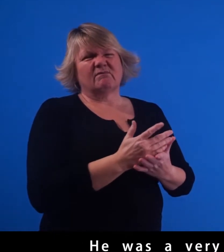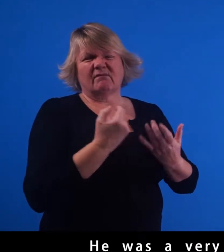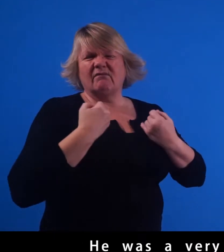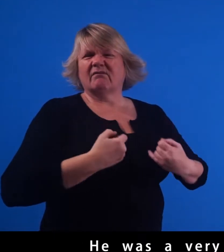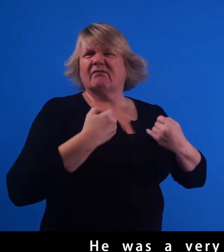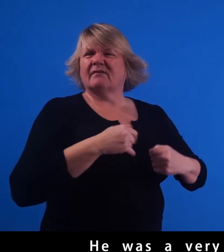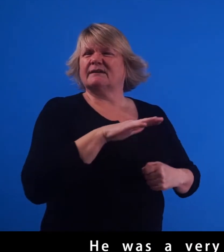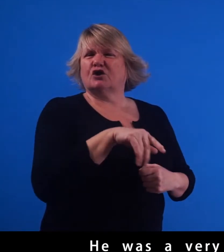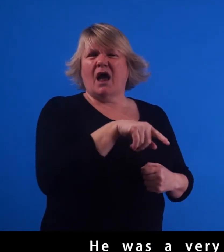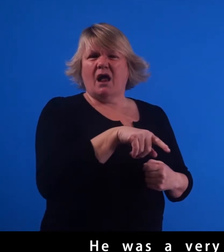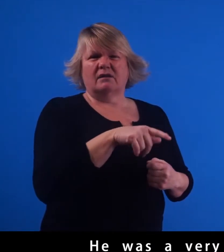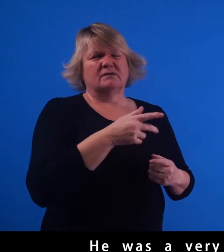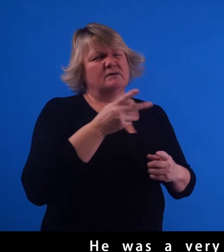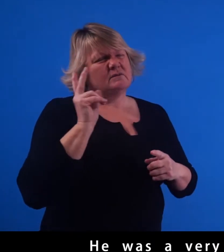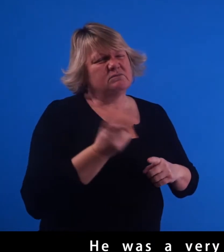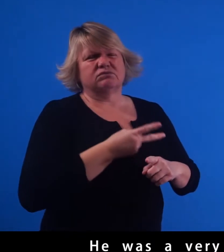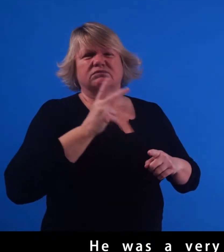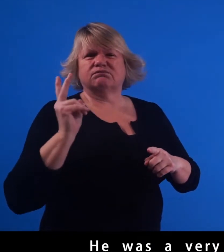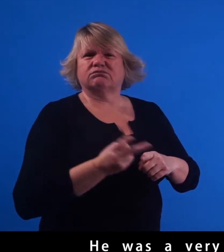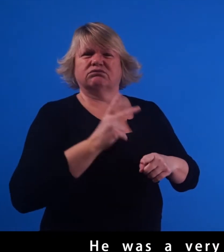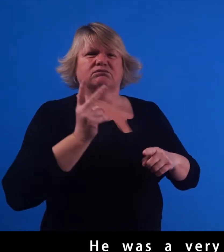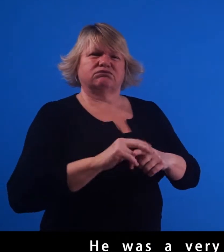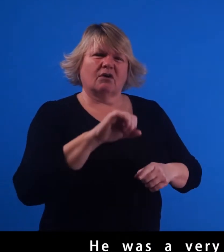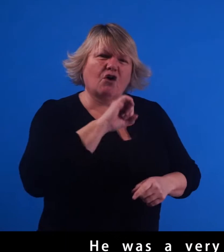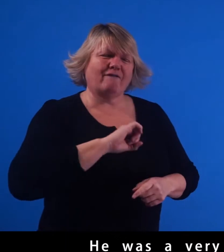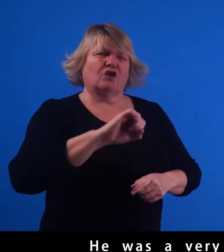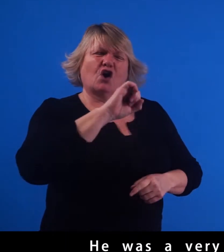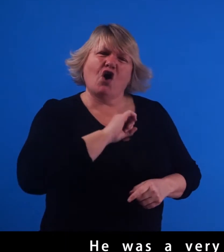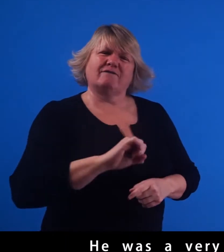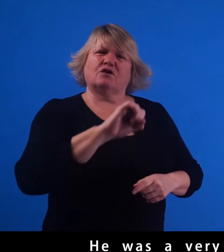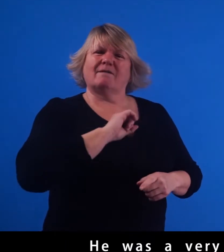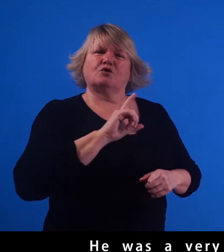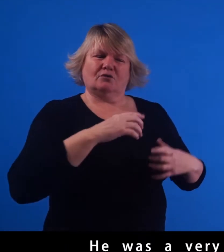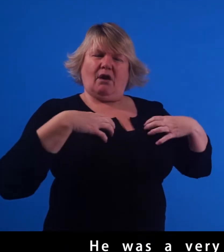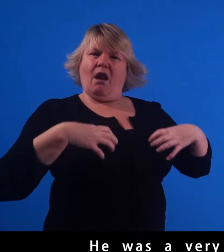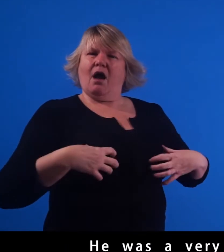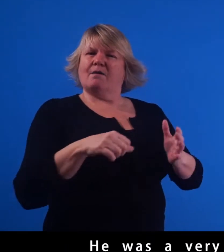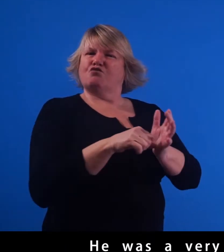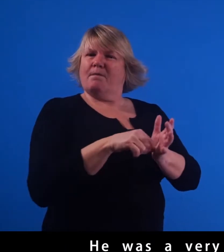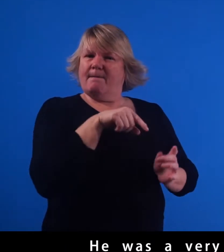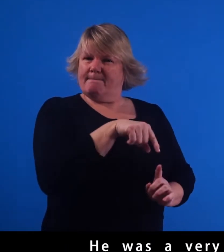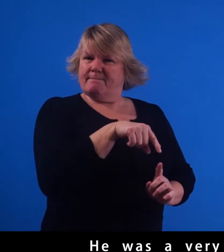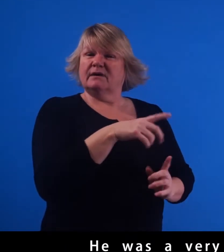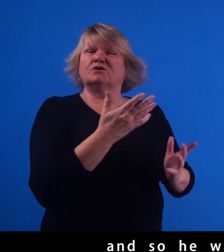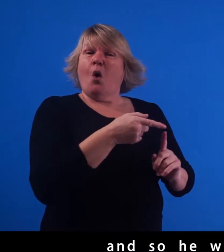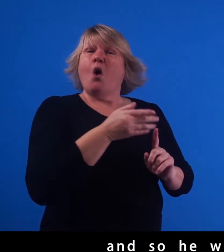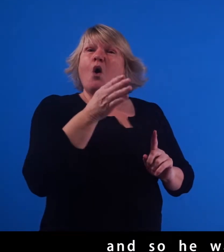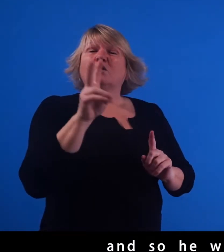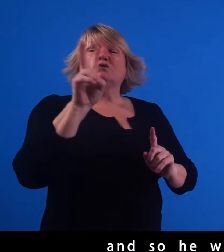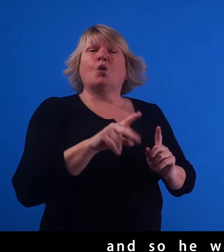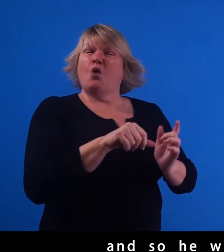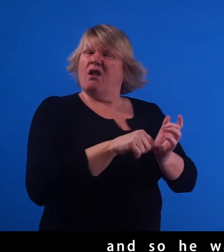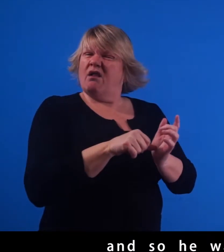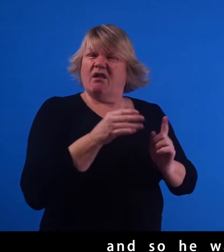He was a very sickly child, suffering severe coughing due to lung problems, and